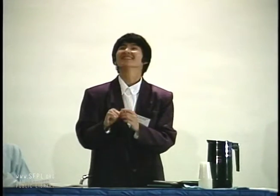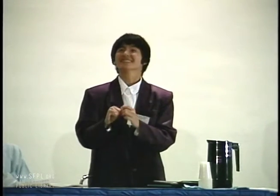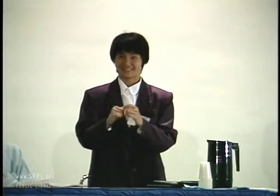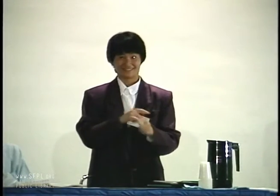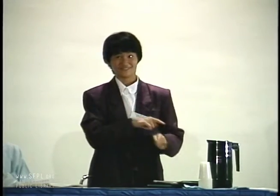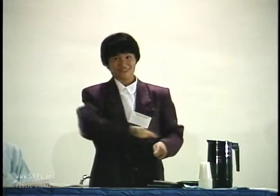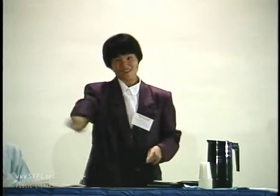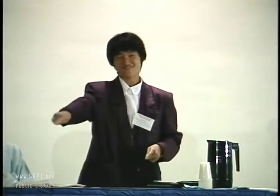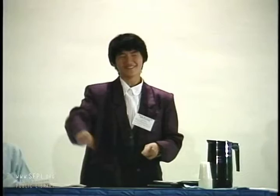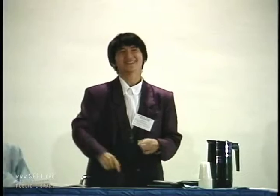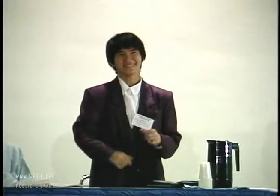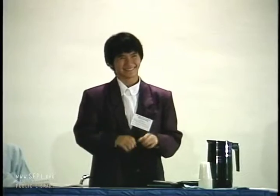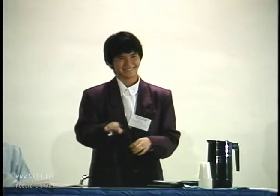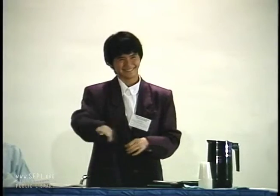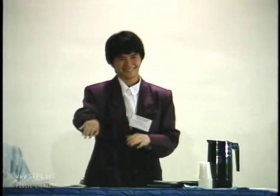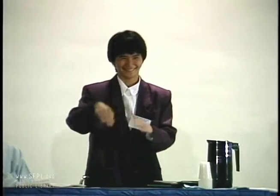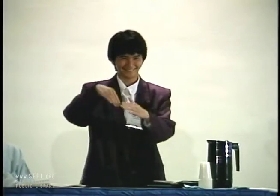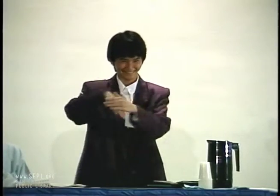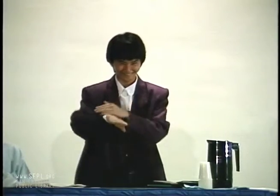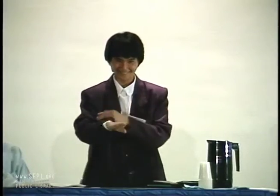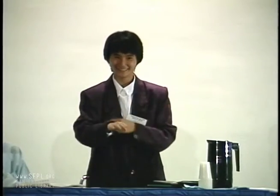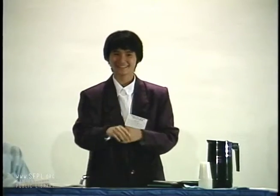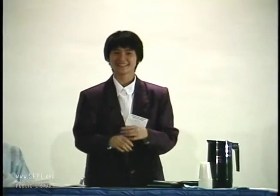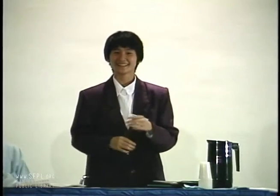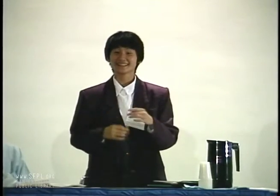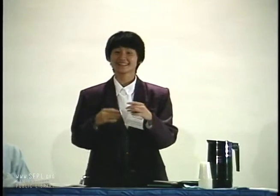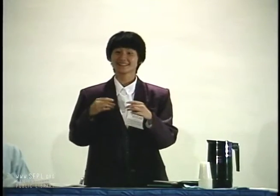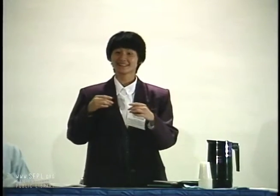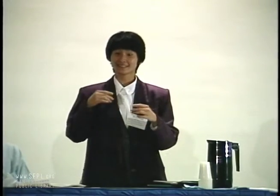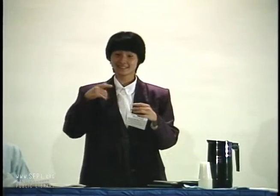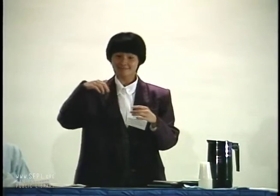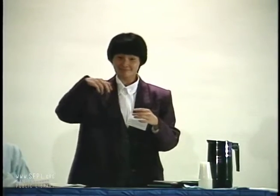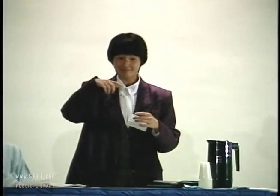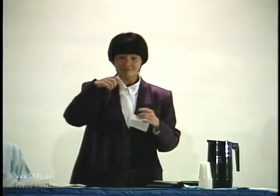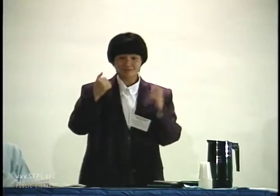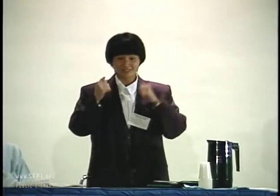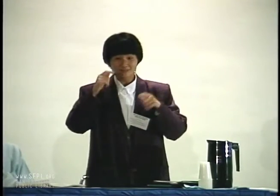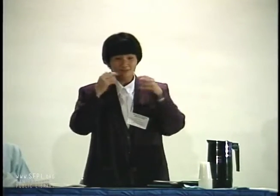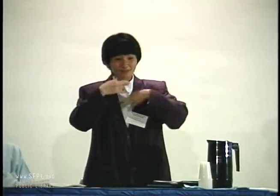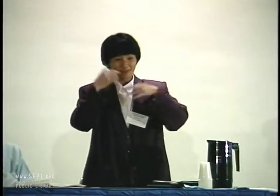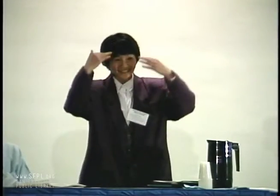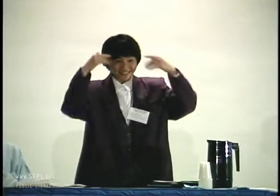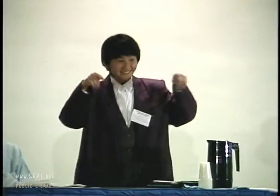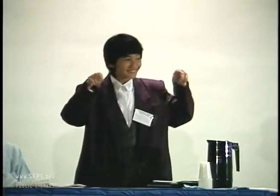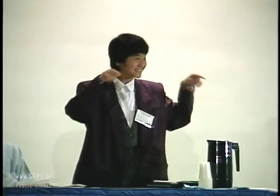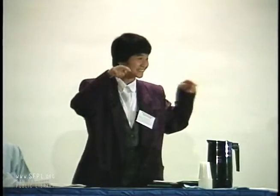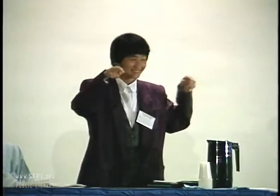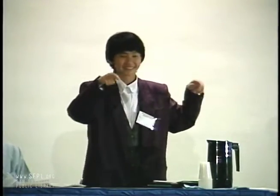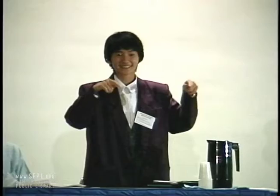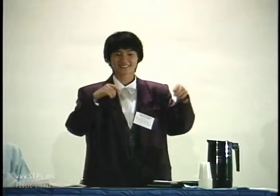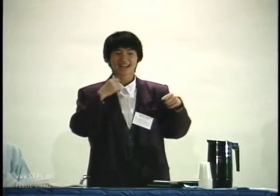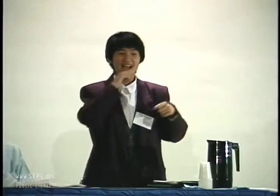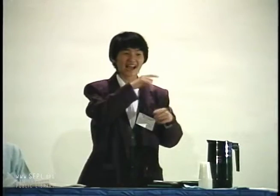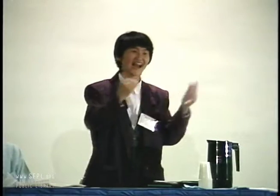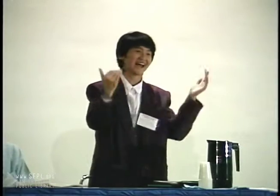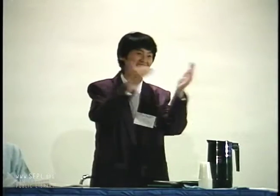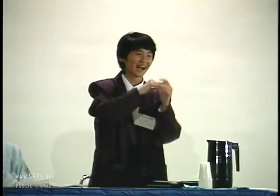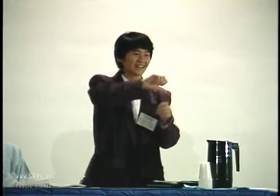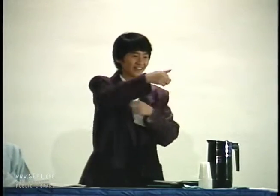I thought, you know, that was impossible, but he insisted, so I went in. I had no idea where